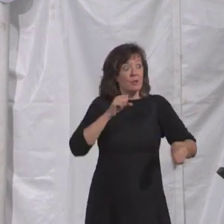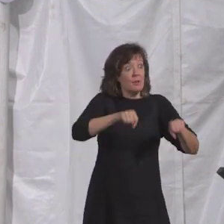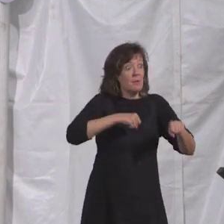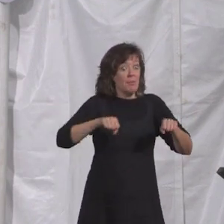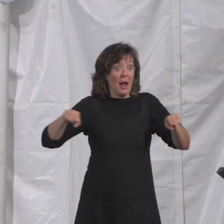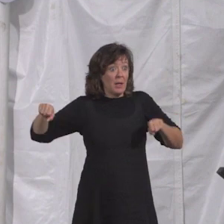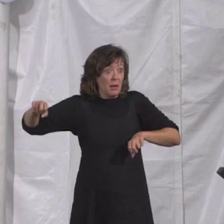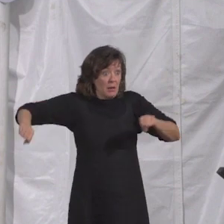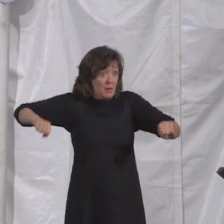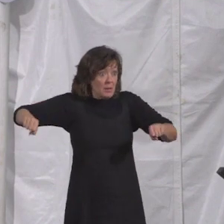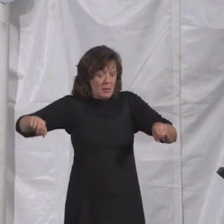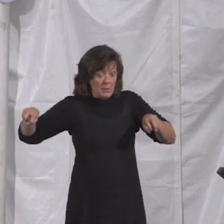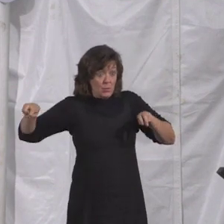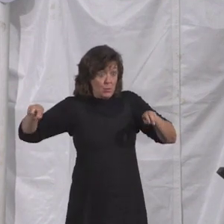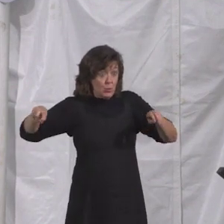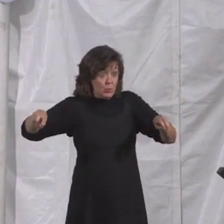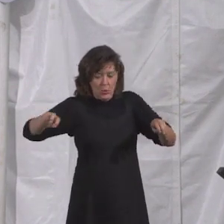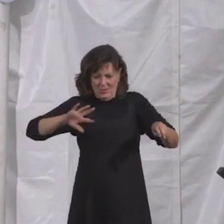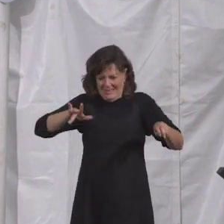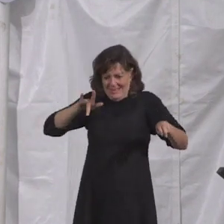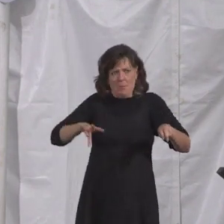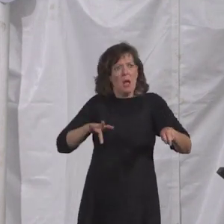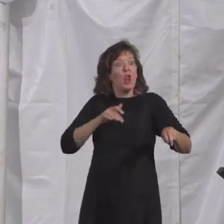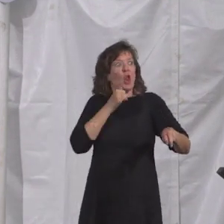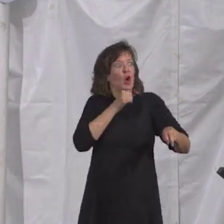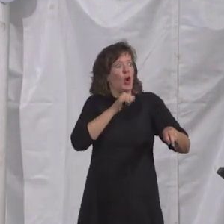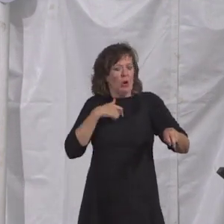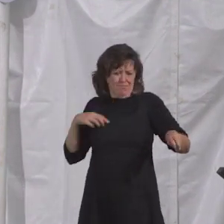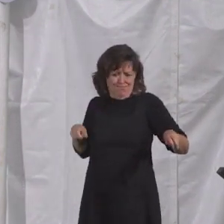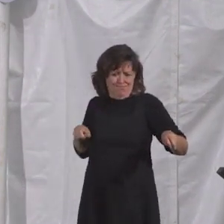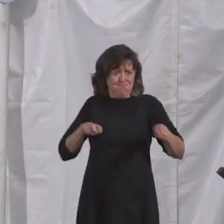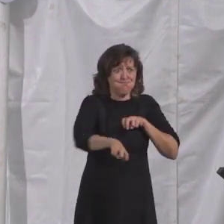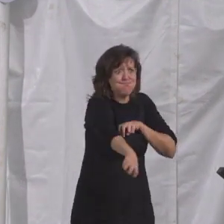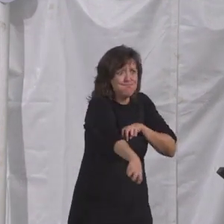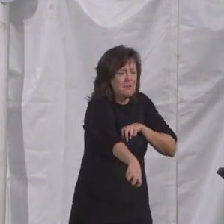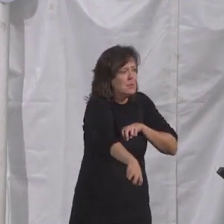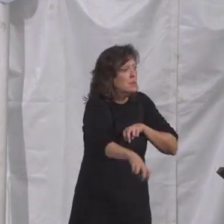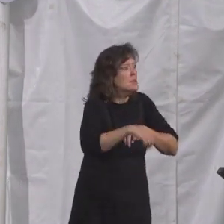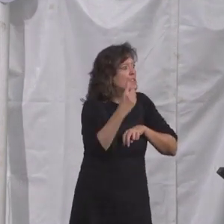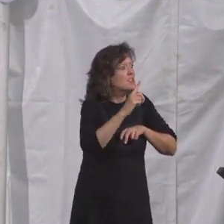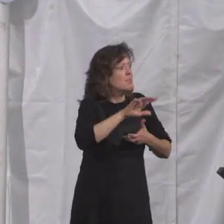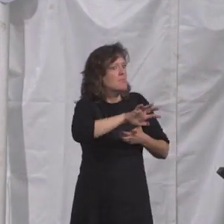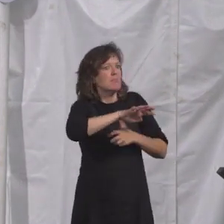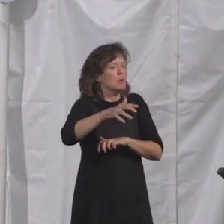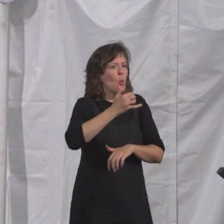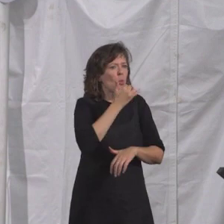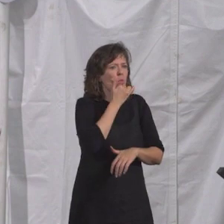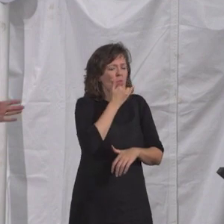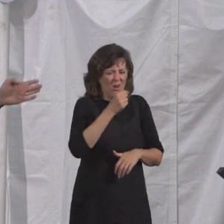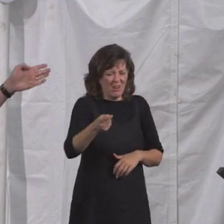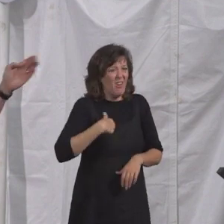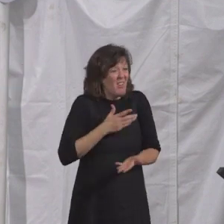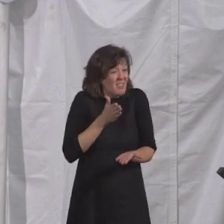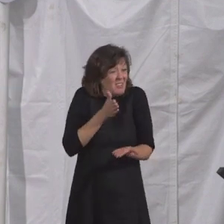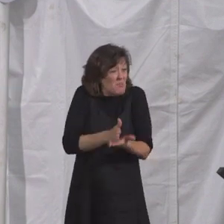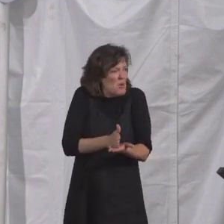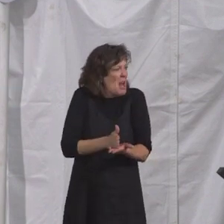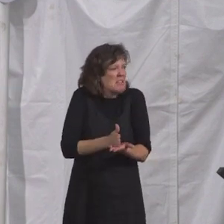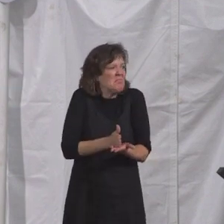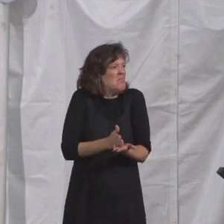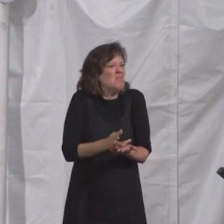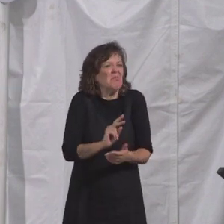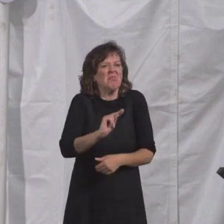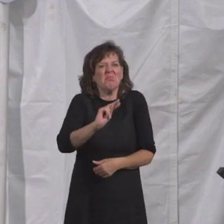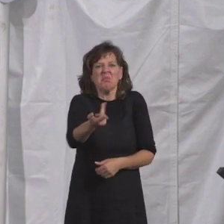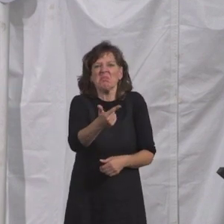miles an hour. Something had gone wrong. Her brakes were out. There was no way she could stop. There was no way she was going to make